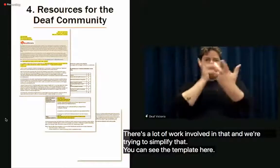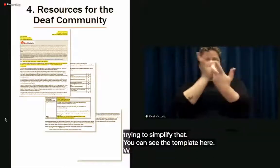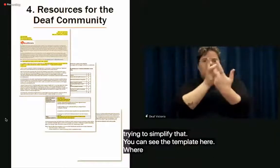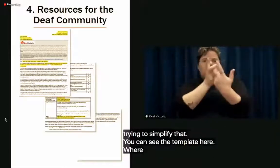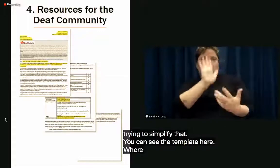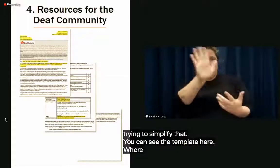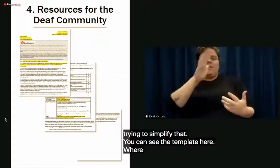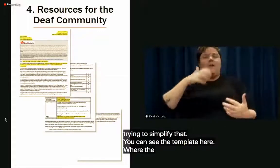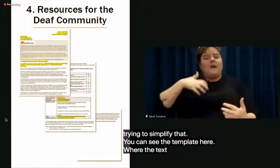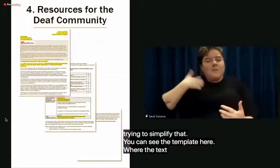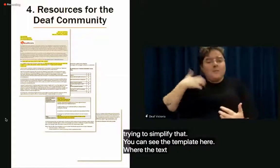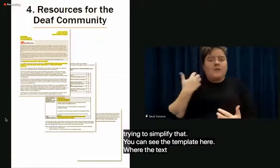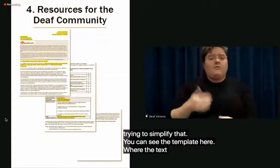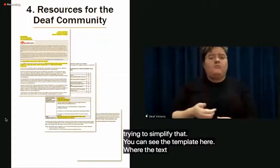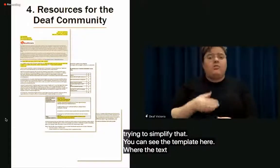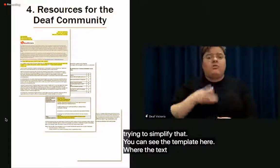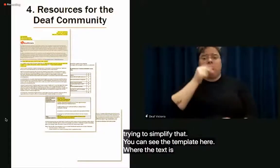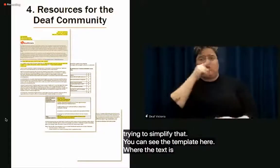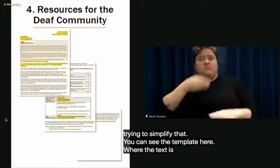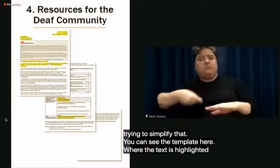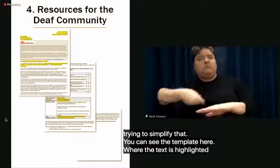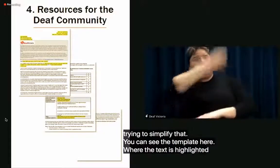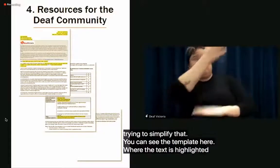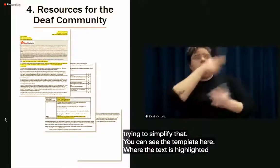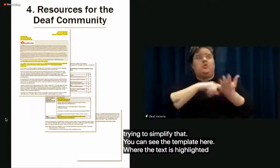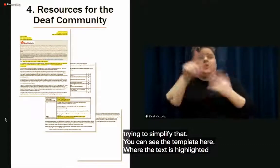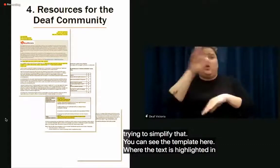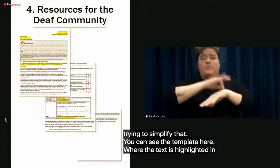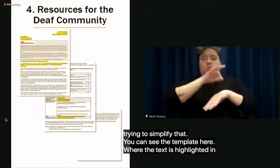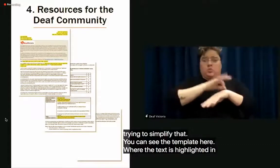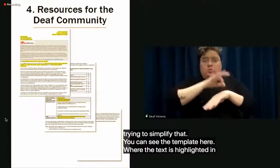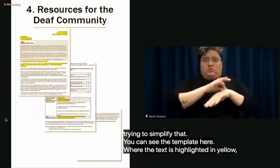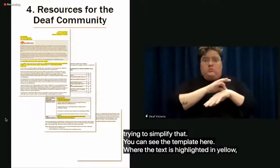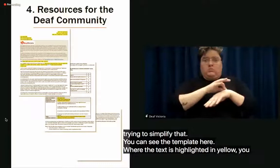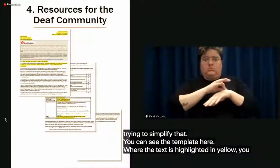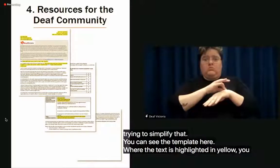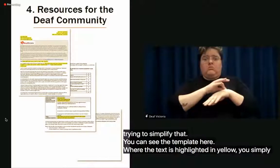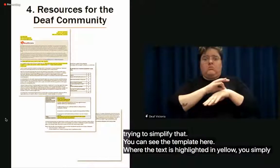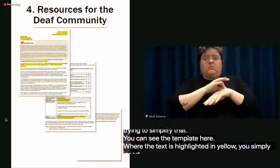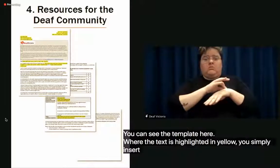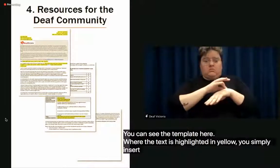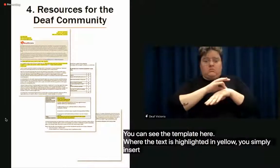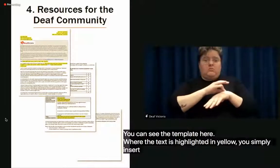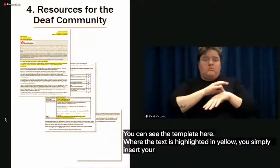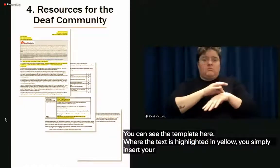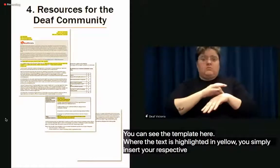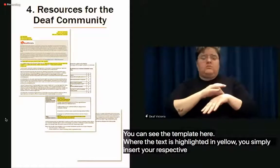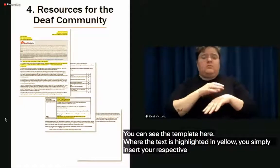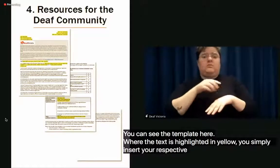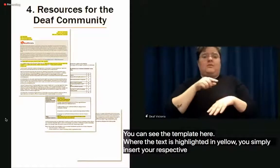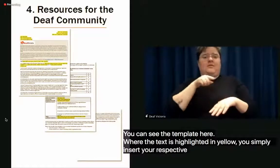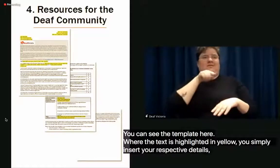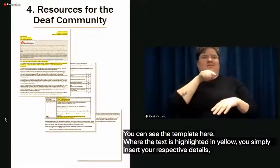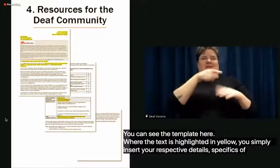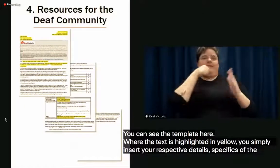insert your respective details, specifics of the complaint, and then you can shoot that off to the hospital. So